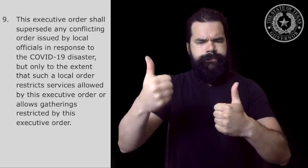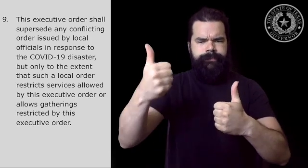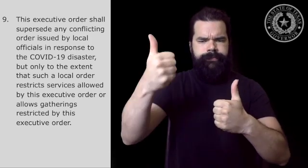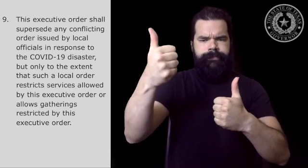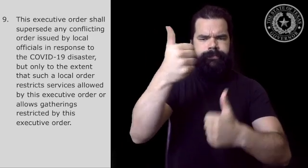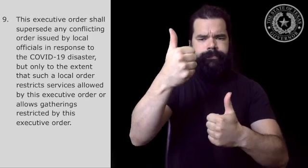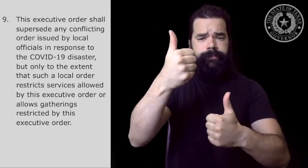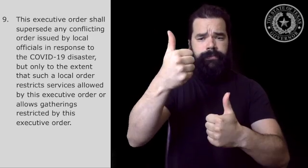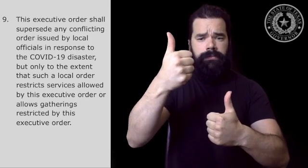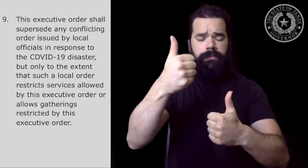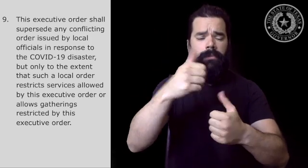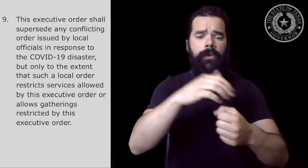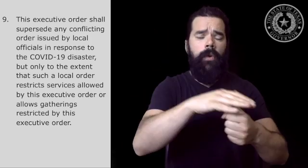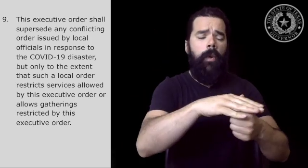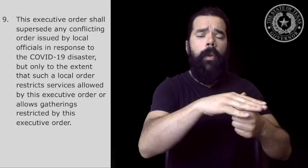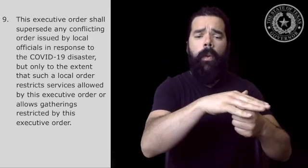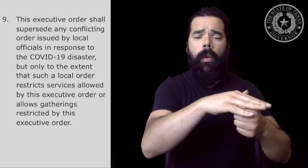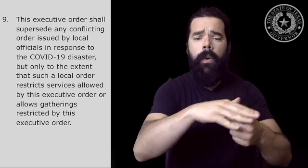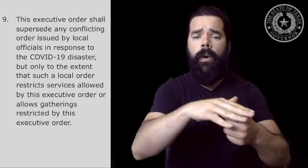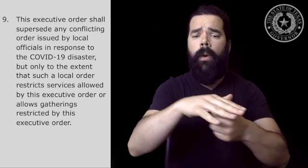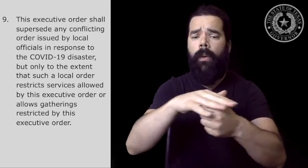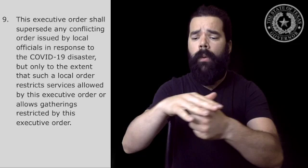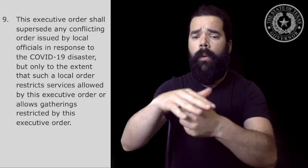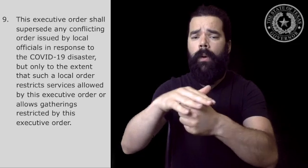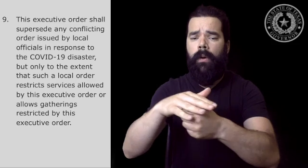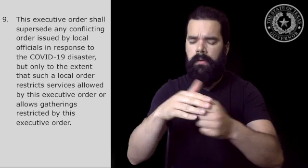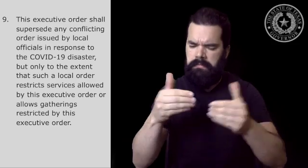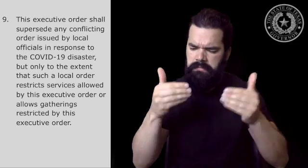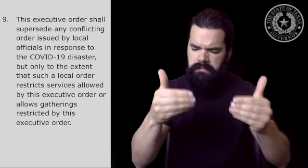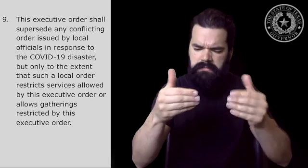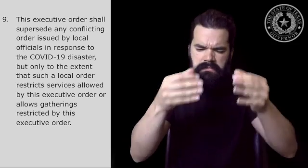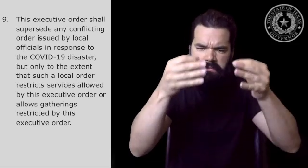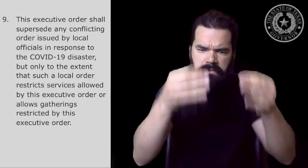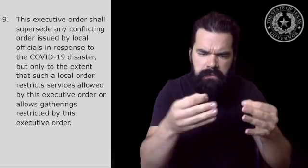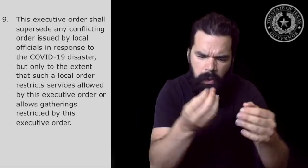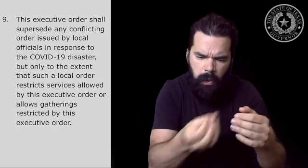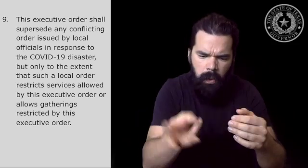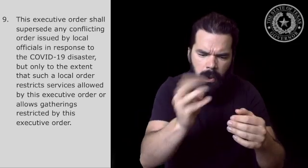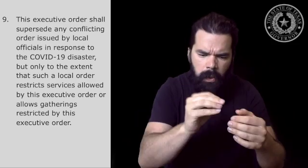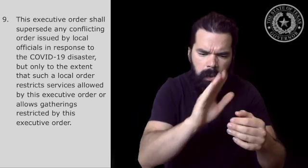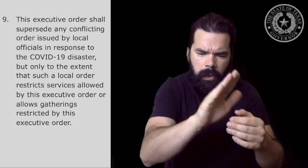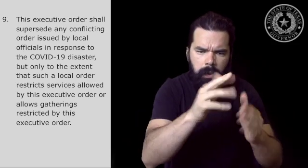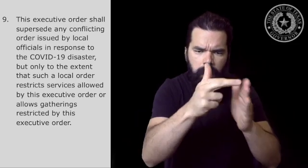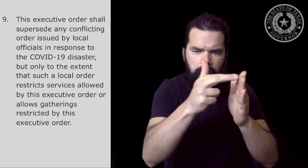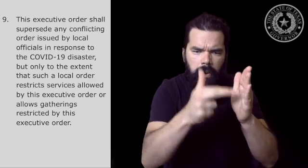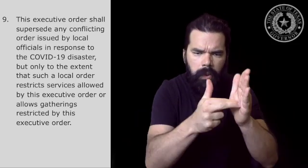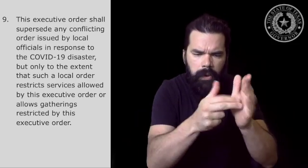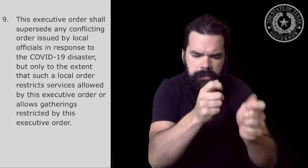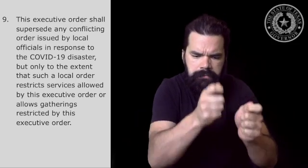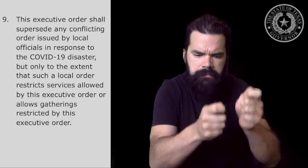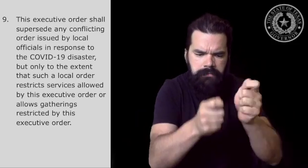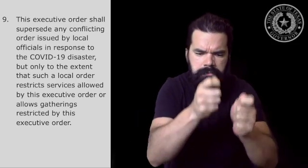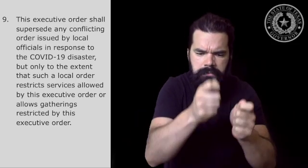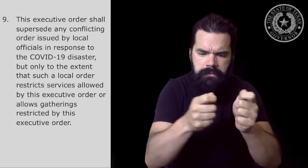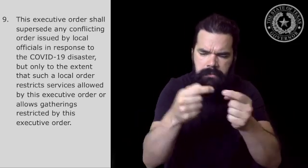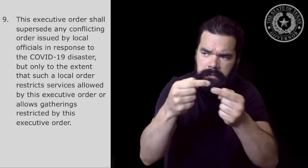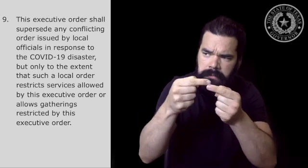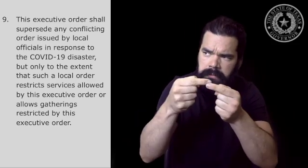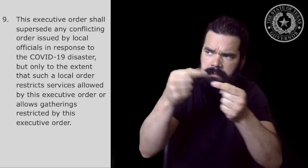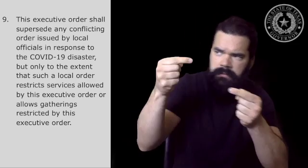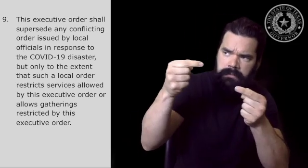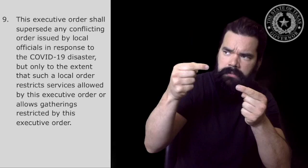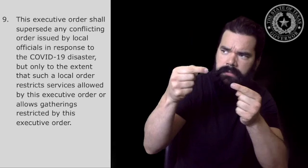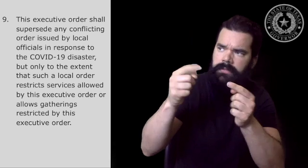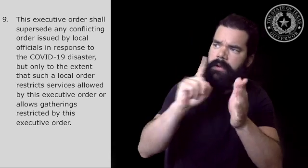the COVID-19 disaster, but only to the extent that such a local order restricts services allowed